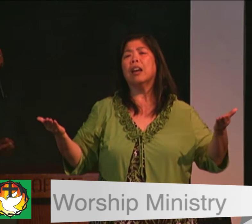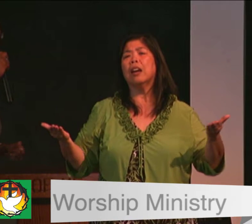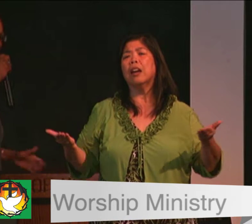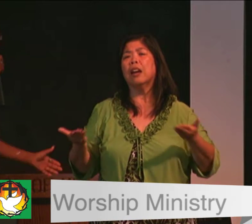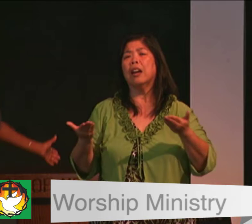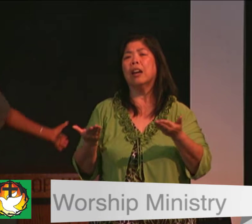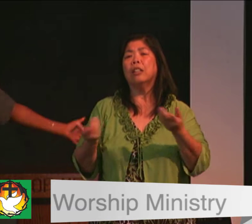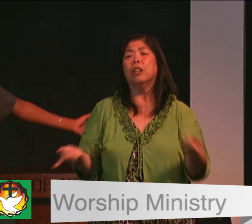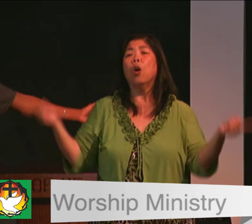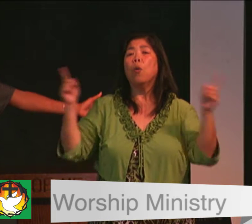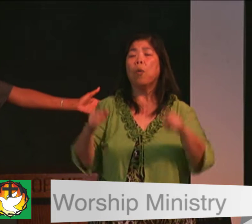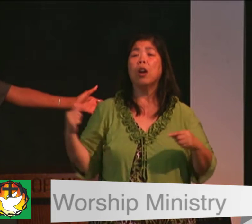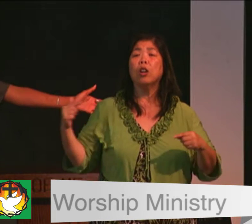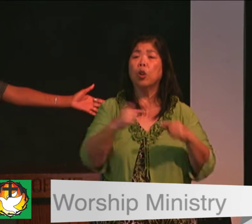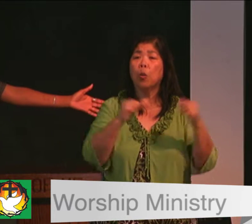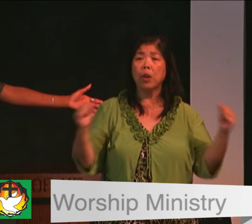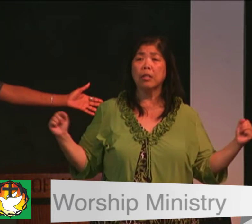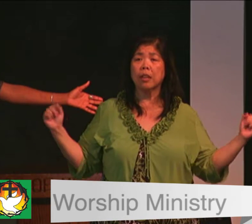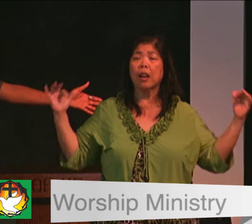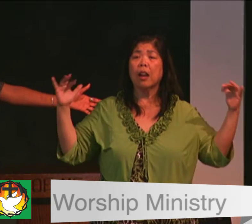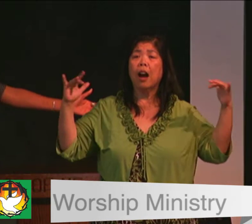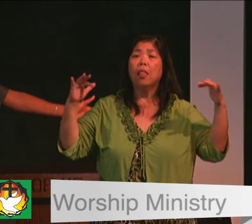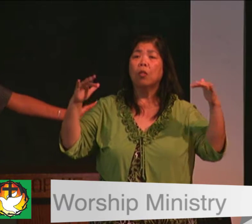here when we gather.